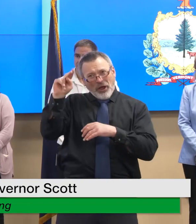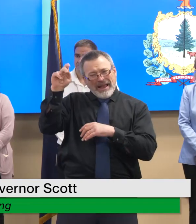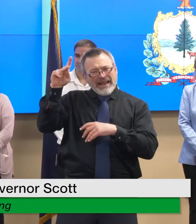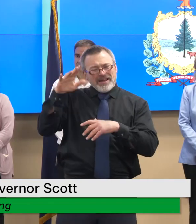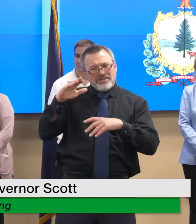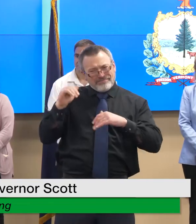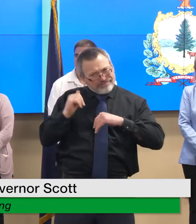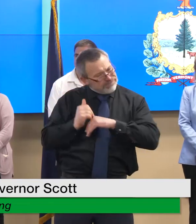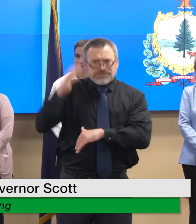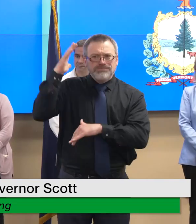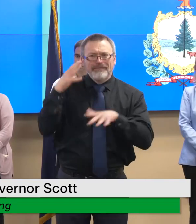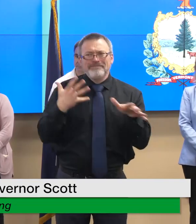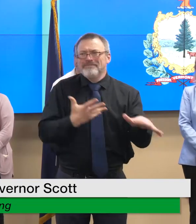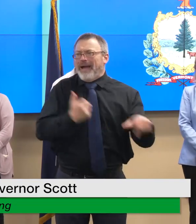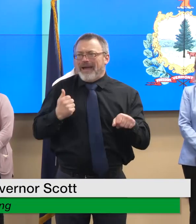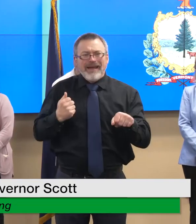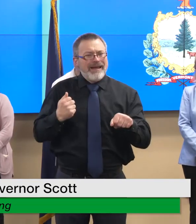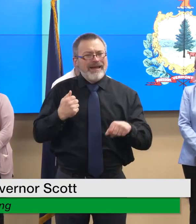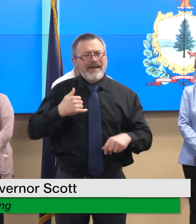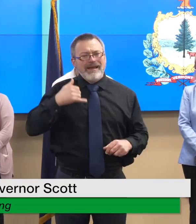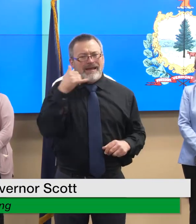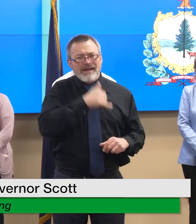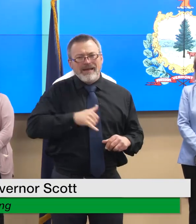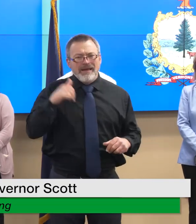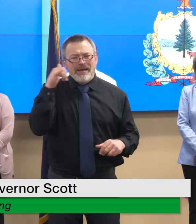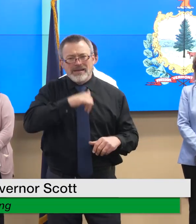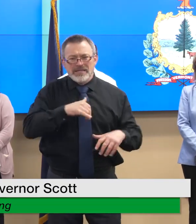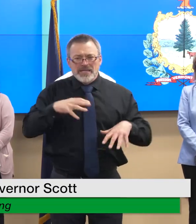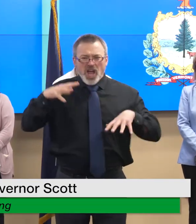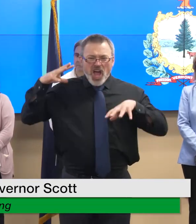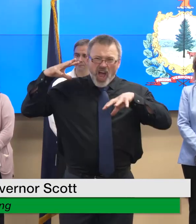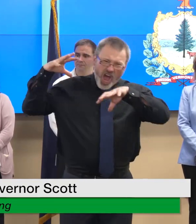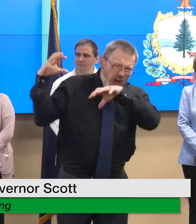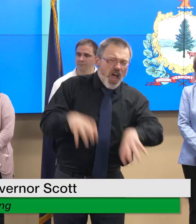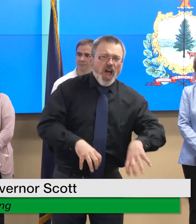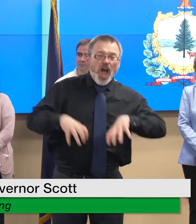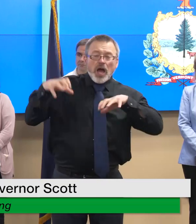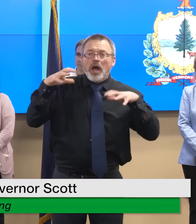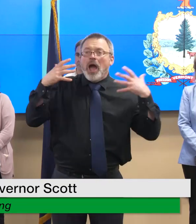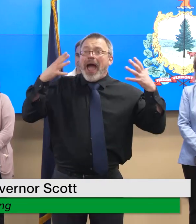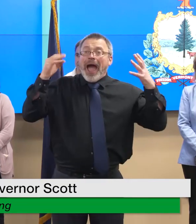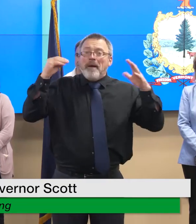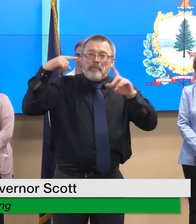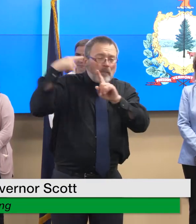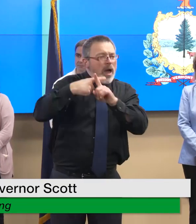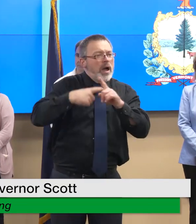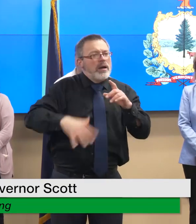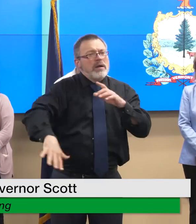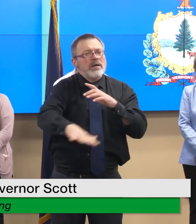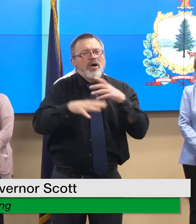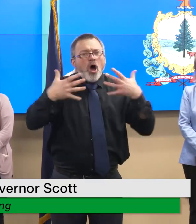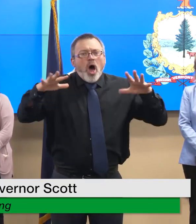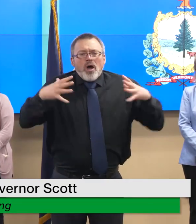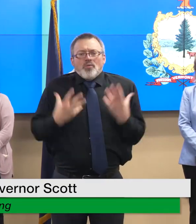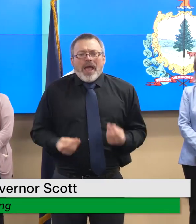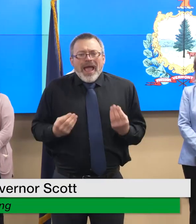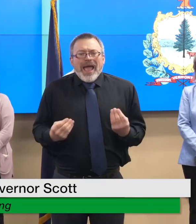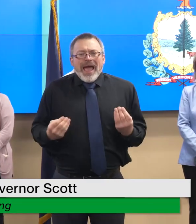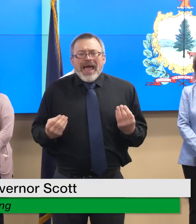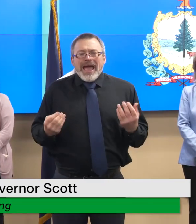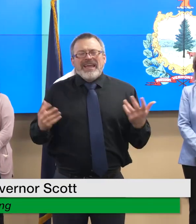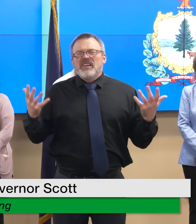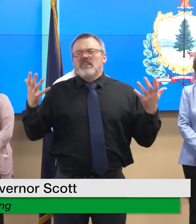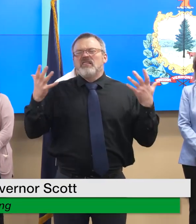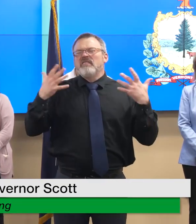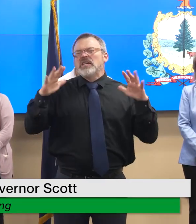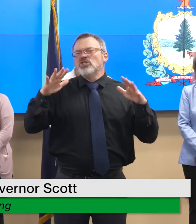heavy rainfall combined with saturated soil left nowhere for the water to go, leading to more flooding and more damage